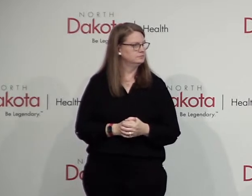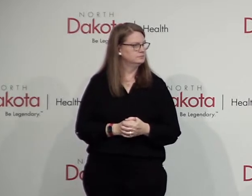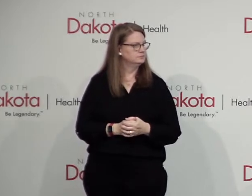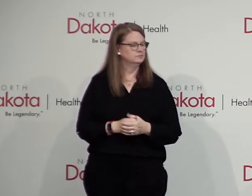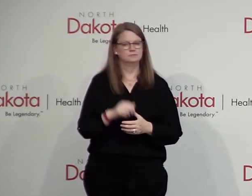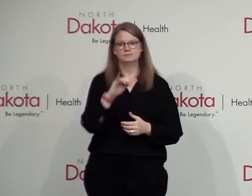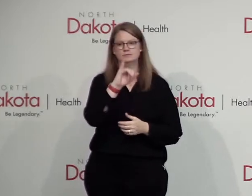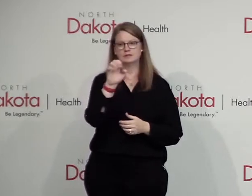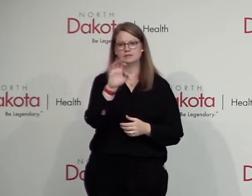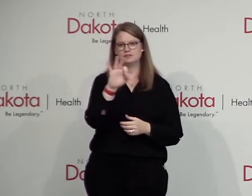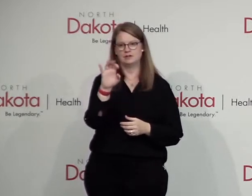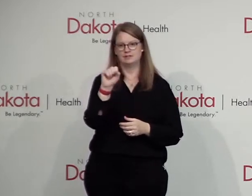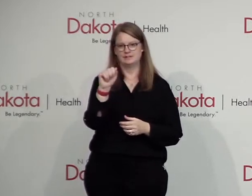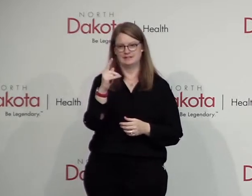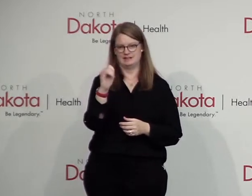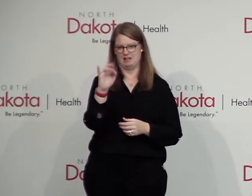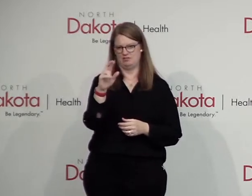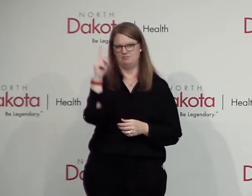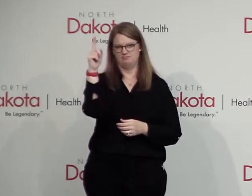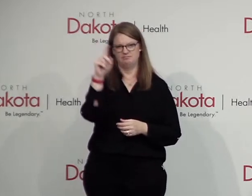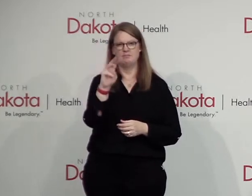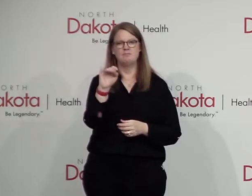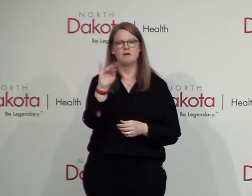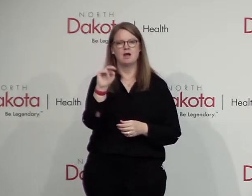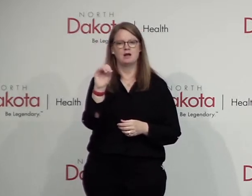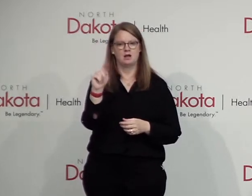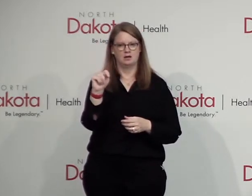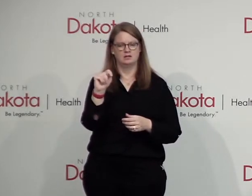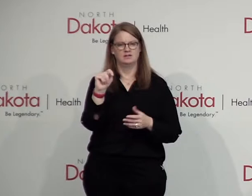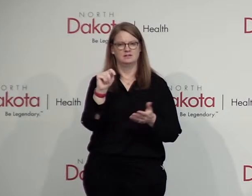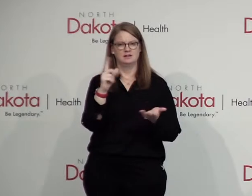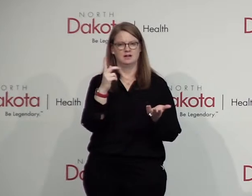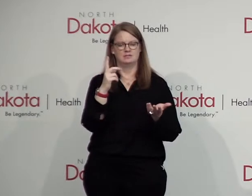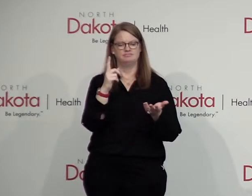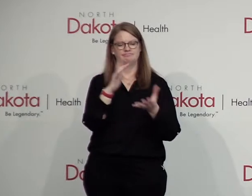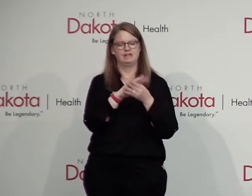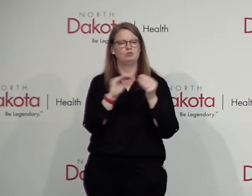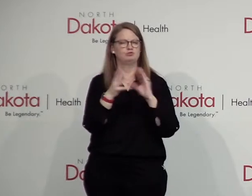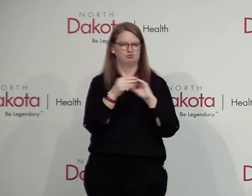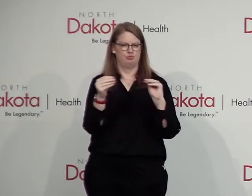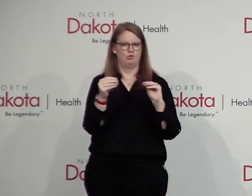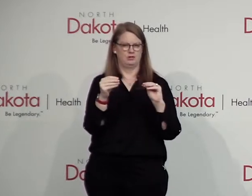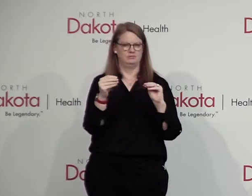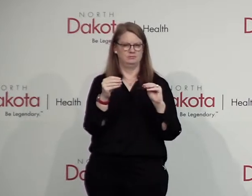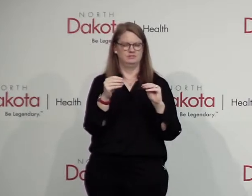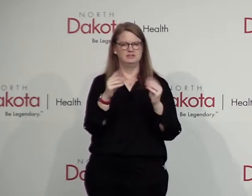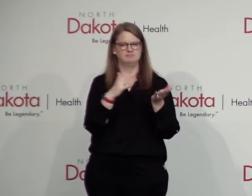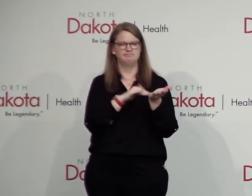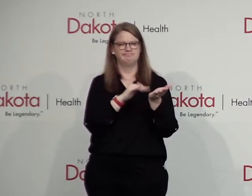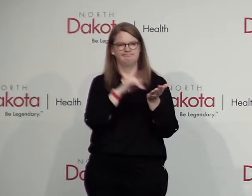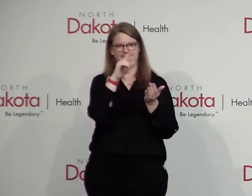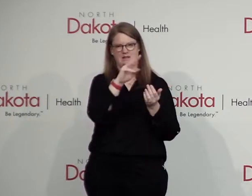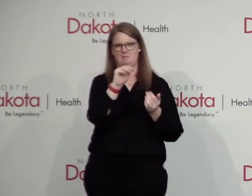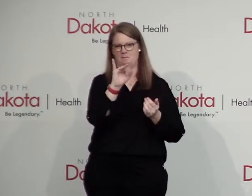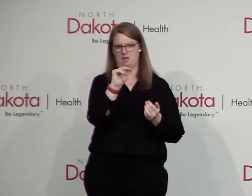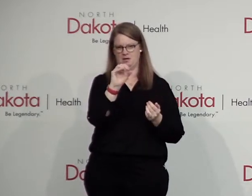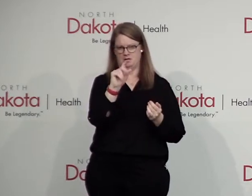Jeff Sather from Minot, a physician at Trinity, told this story, and it kind of relates on why we need to